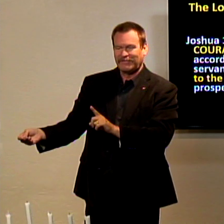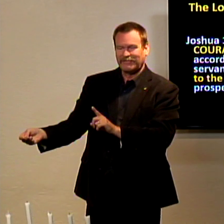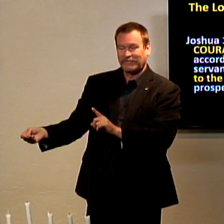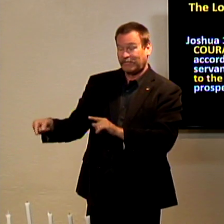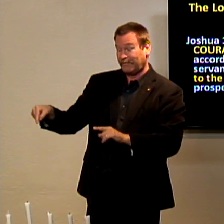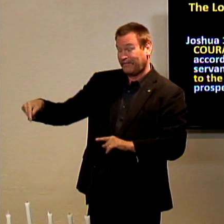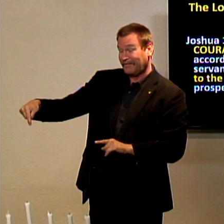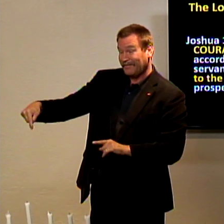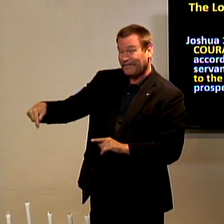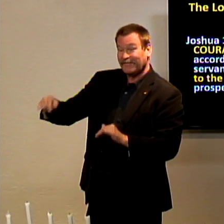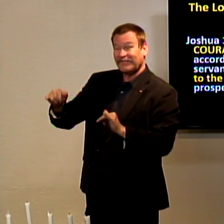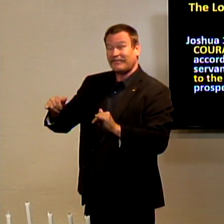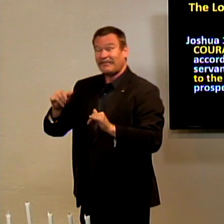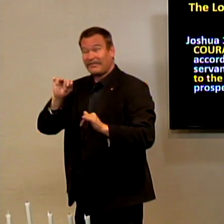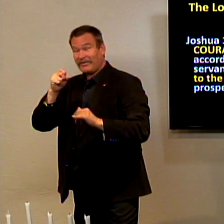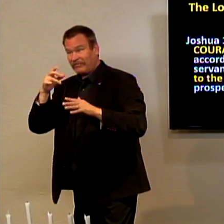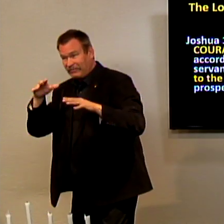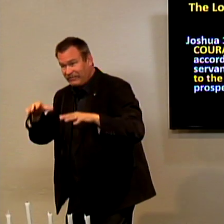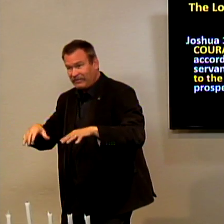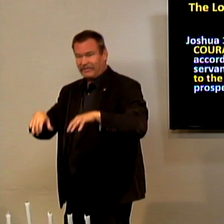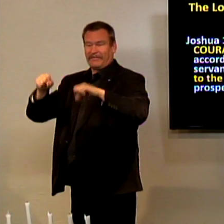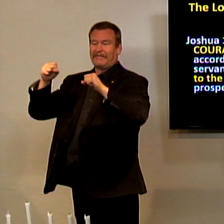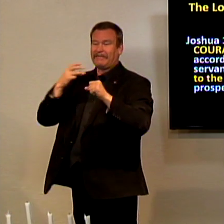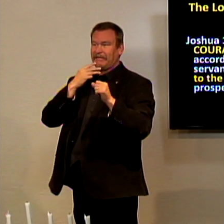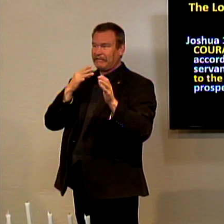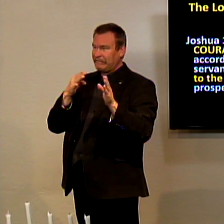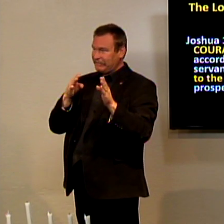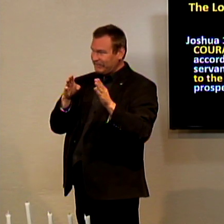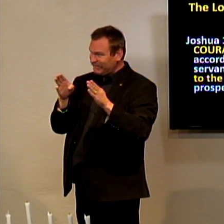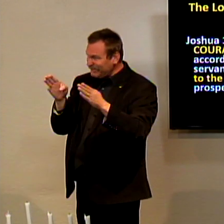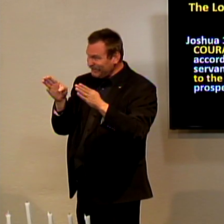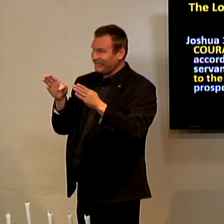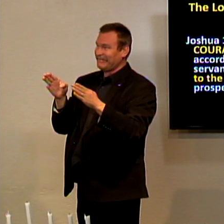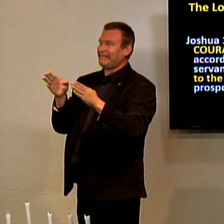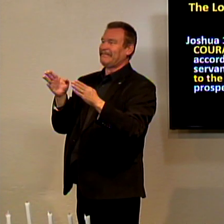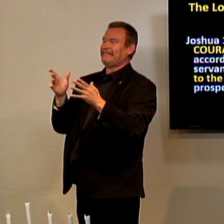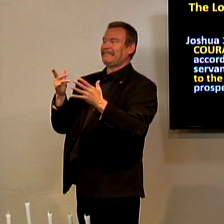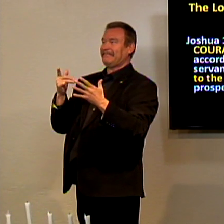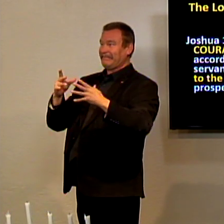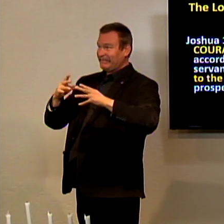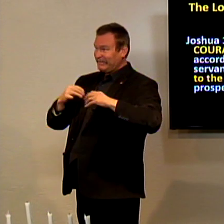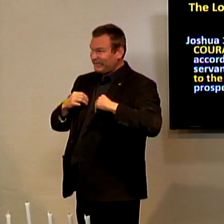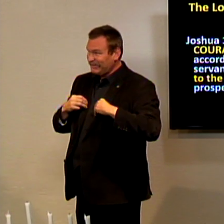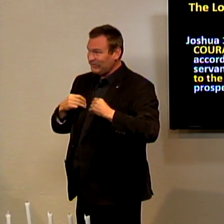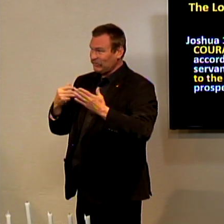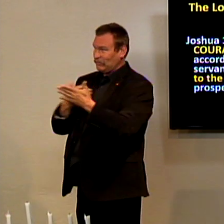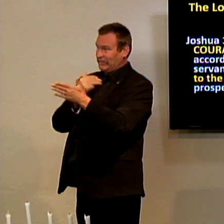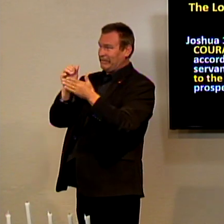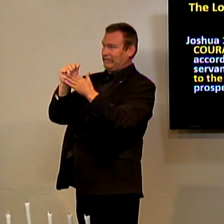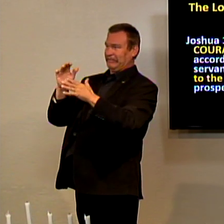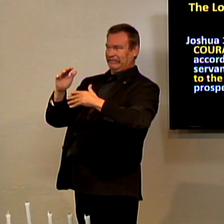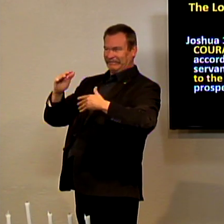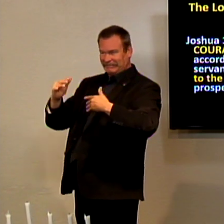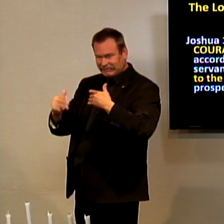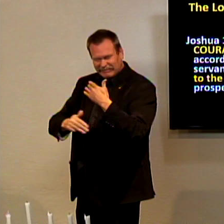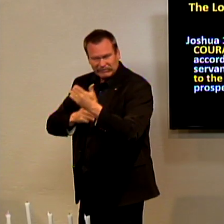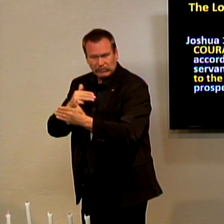the baton on to the next generation. The mantle needed to be taken up by Joshua. Joshua was this new leader,